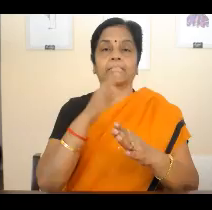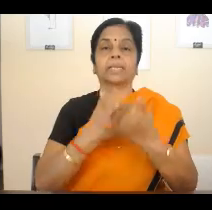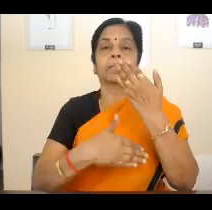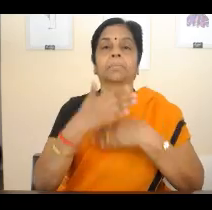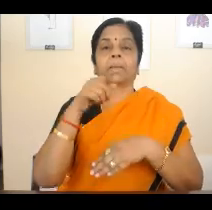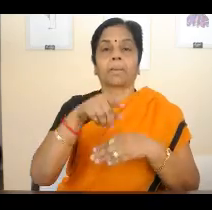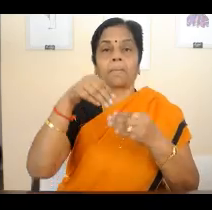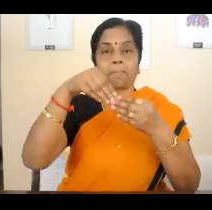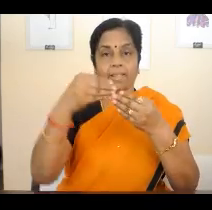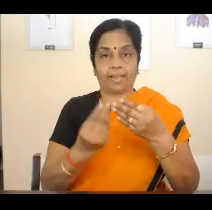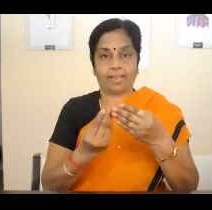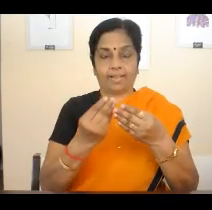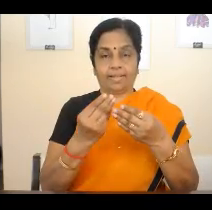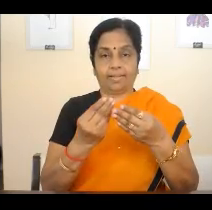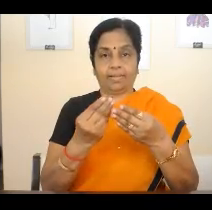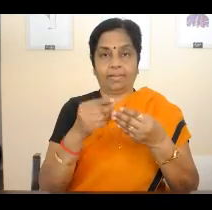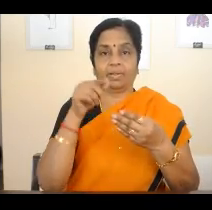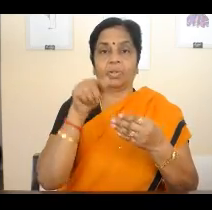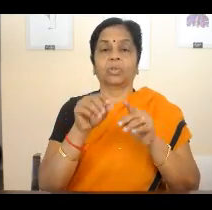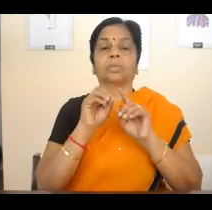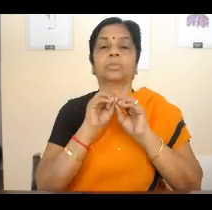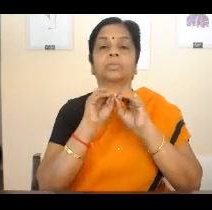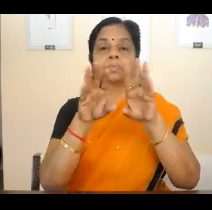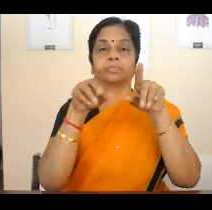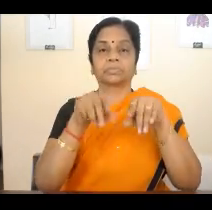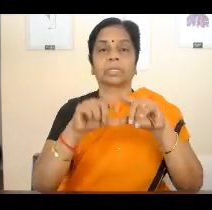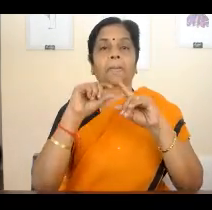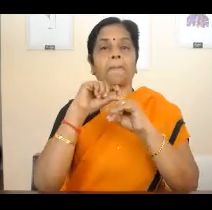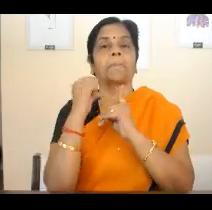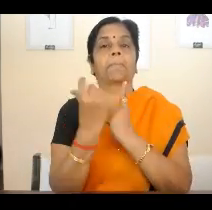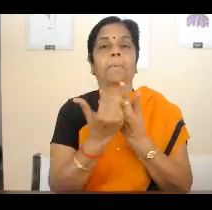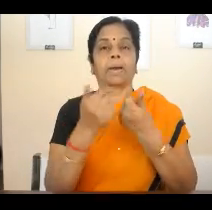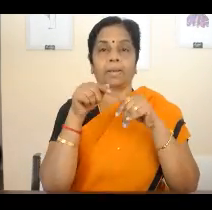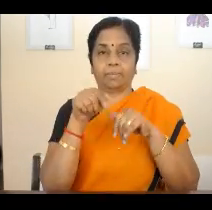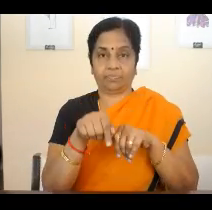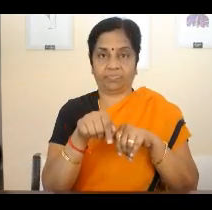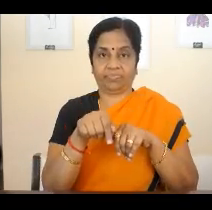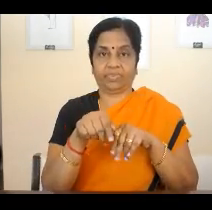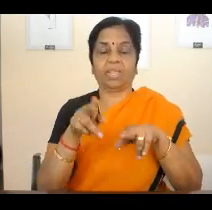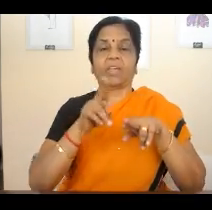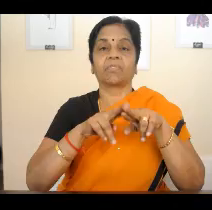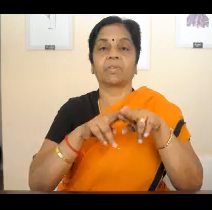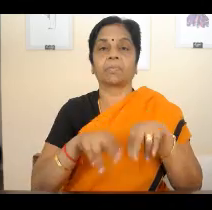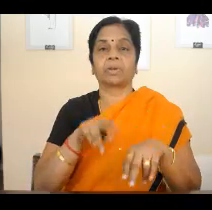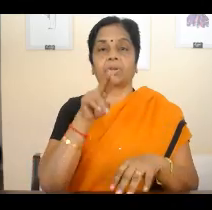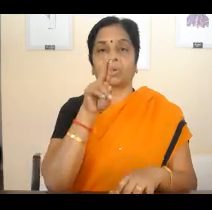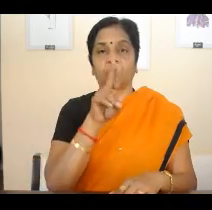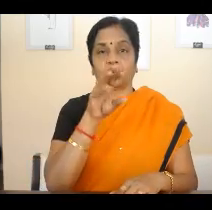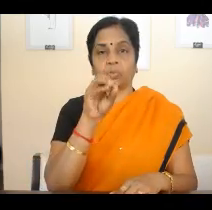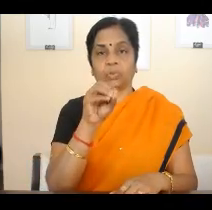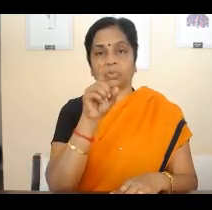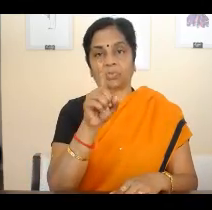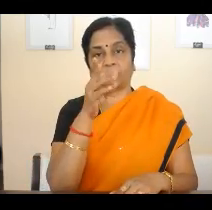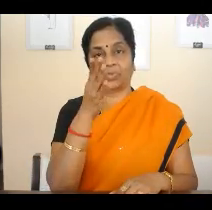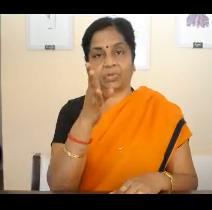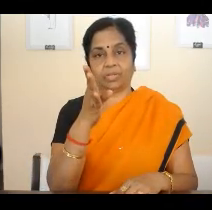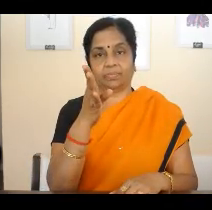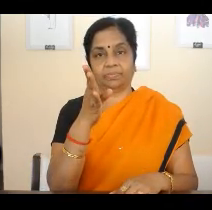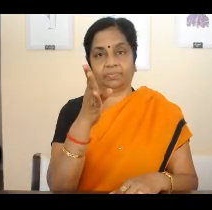Disabilities Bill was introduced in Parliament in February 2014.